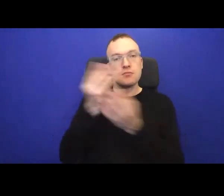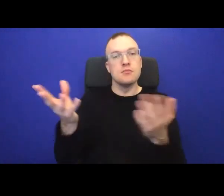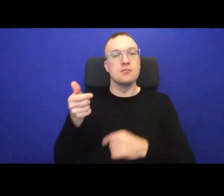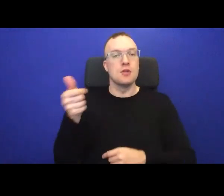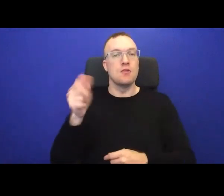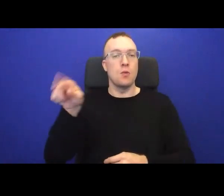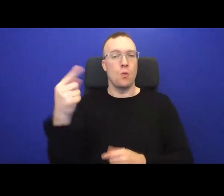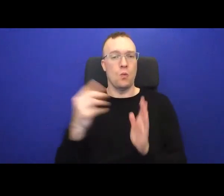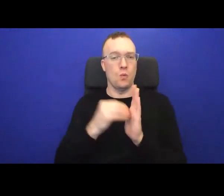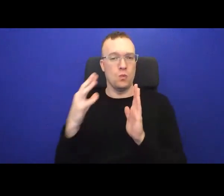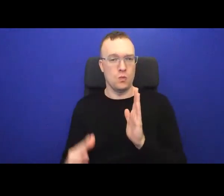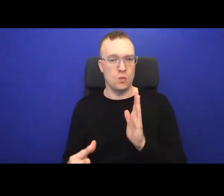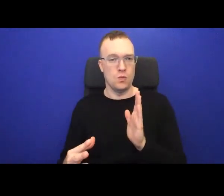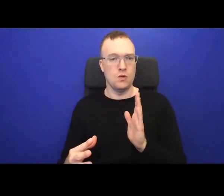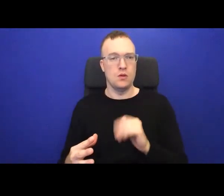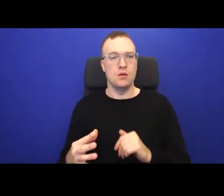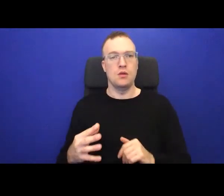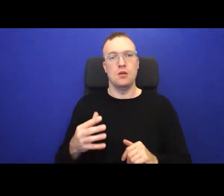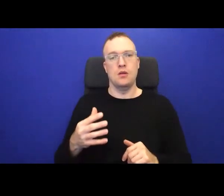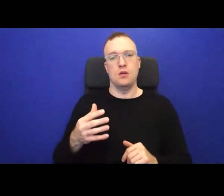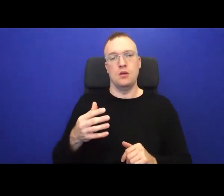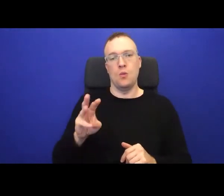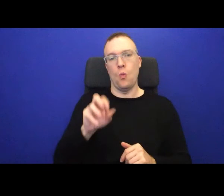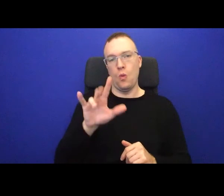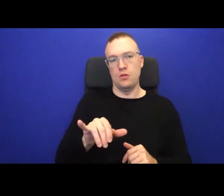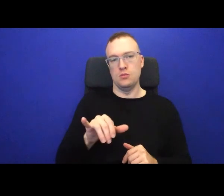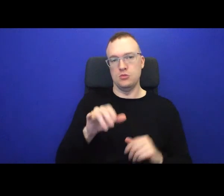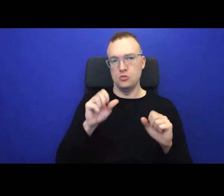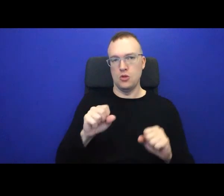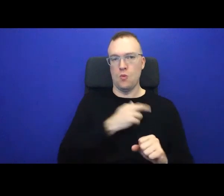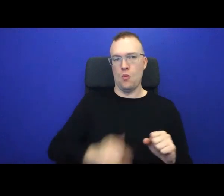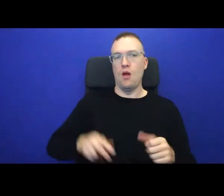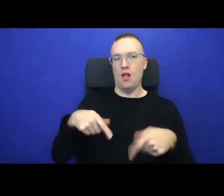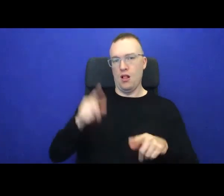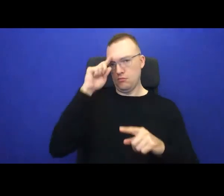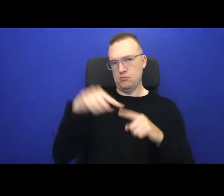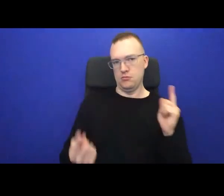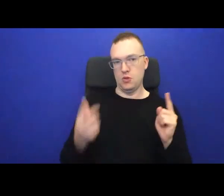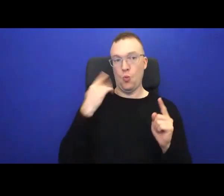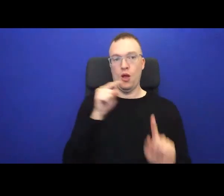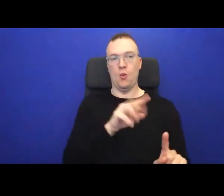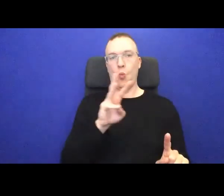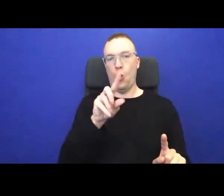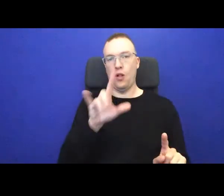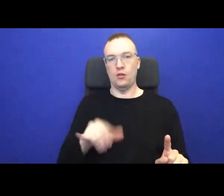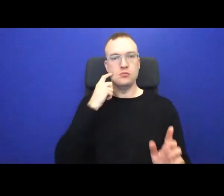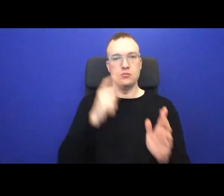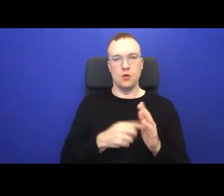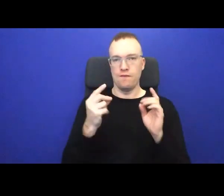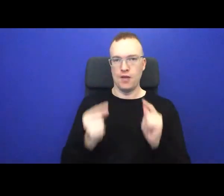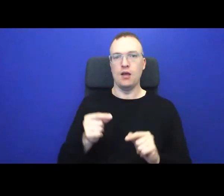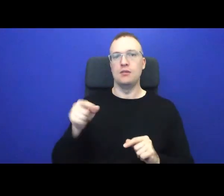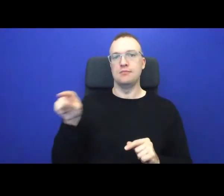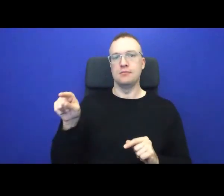only student that Woolley, who was the Astronomer Royal, would ever allow to disagree with him, because Woolley realised very quickly that Hawking